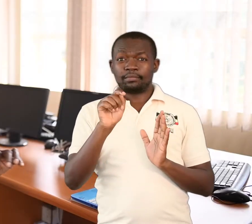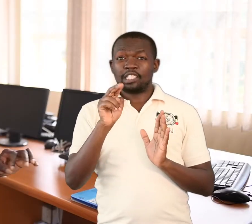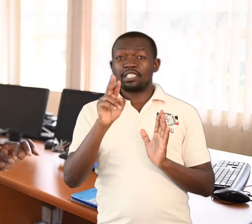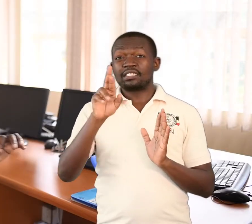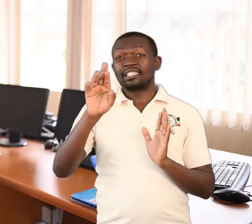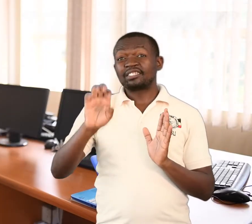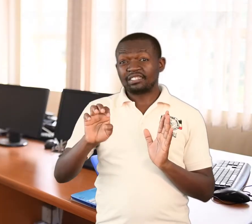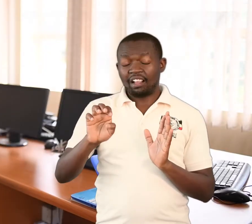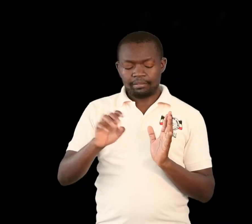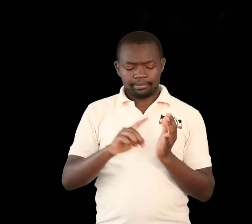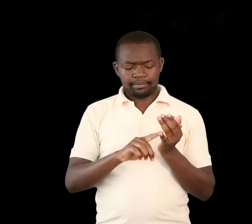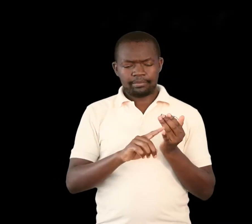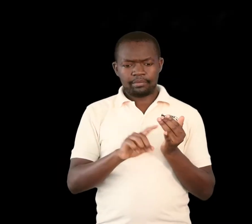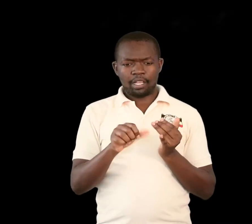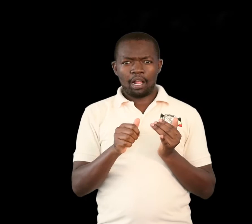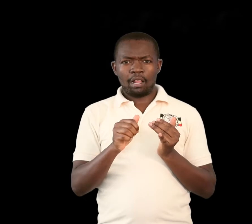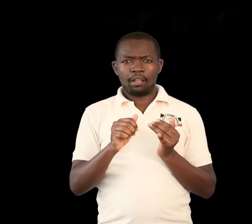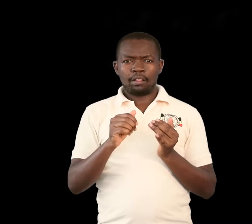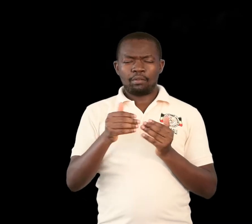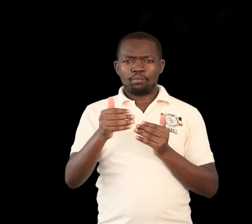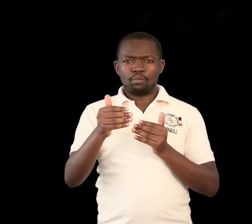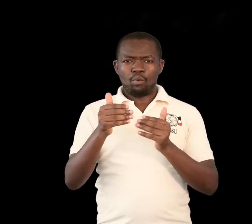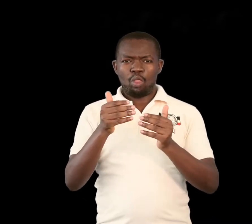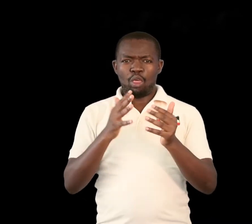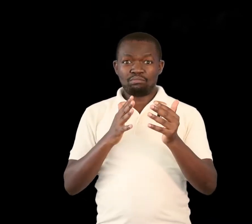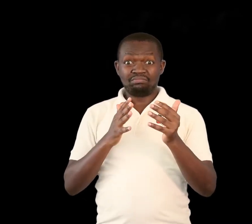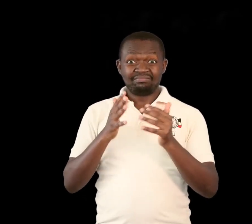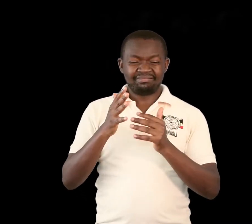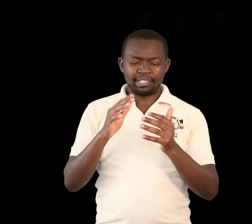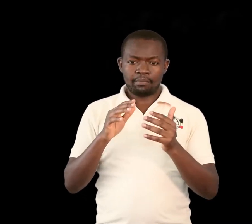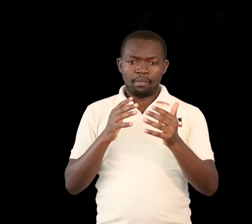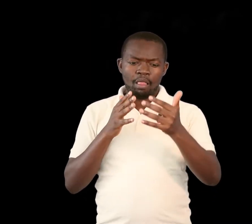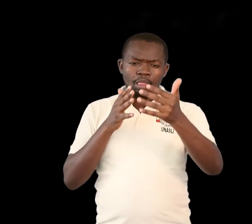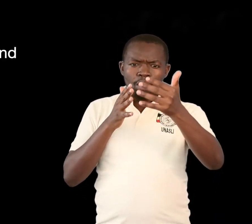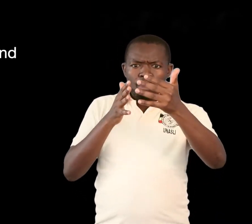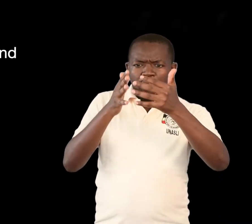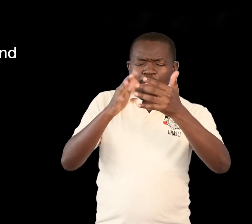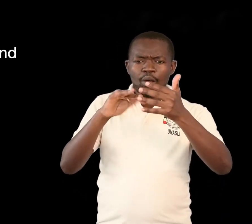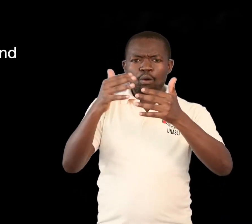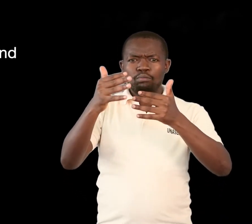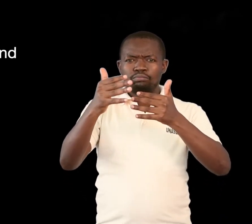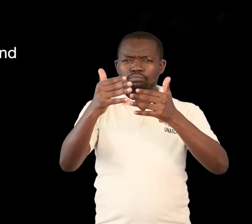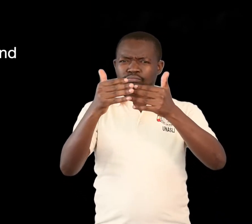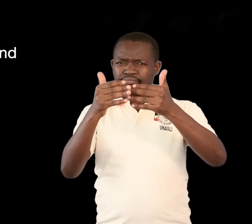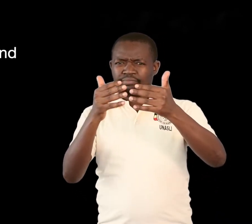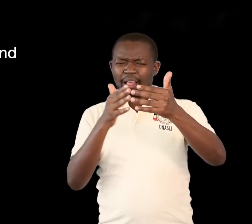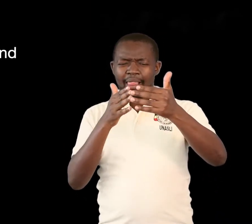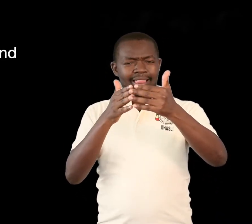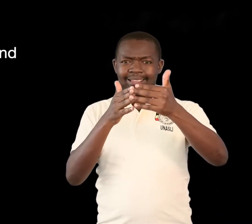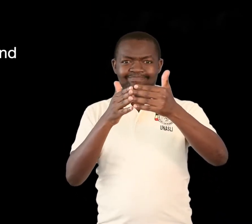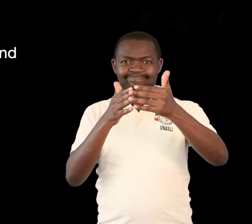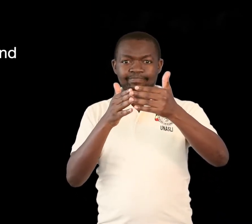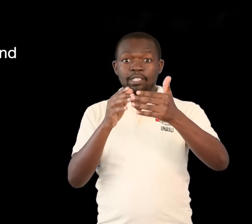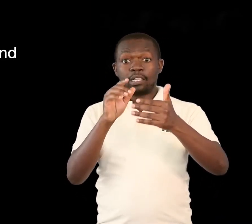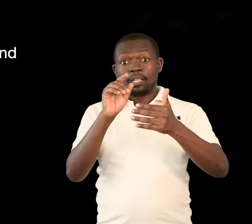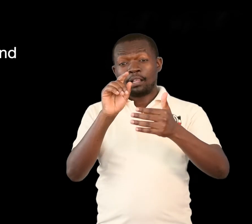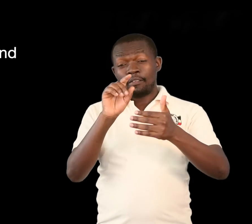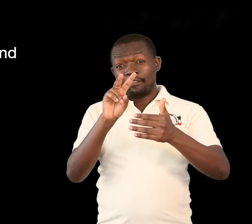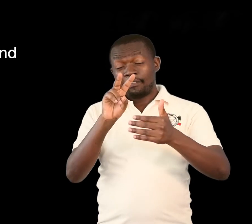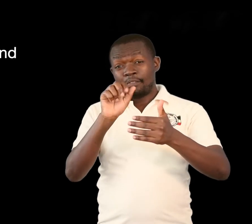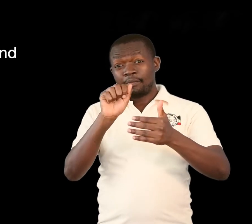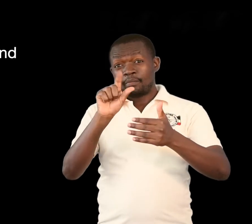We look at the value. The value, its role is to check on the lightness